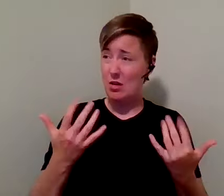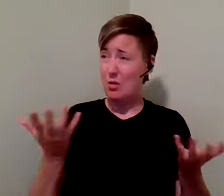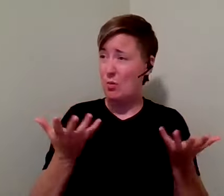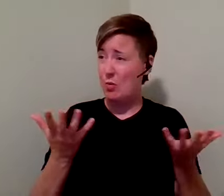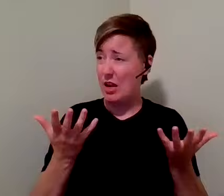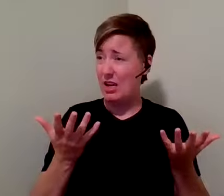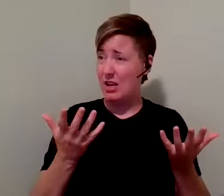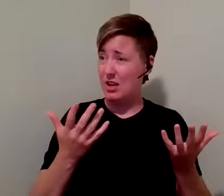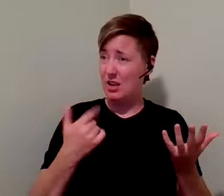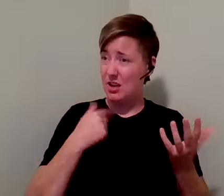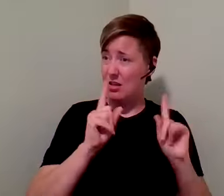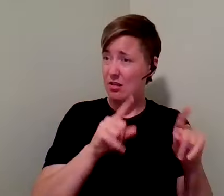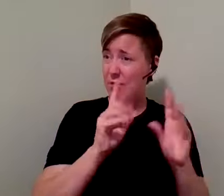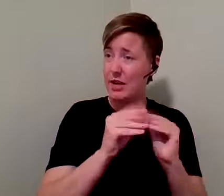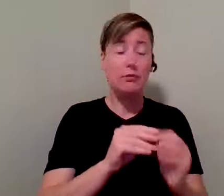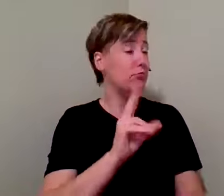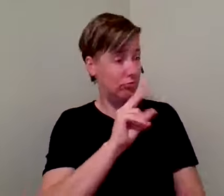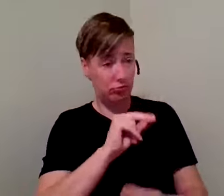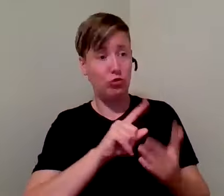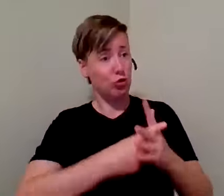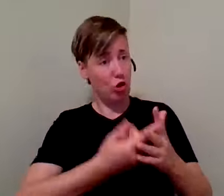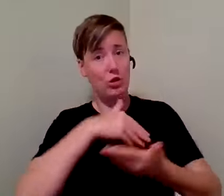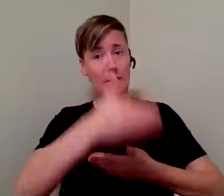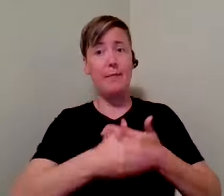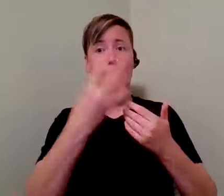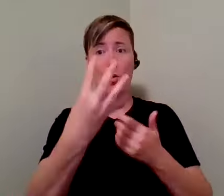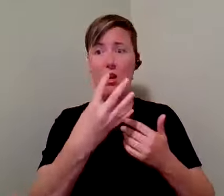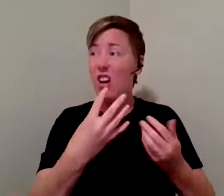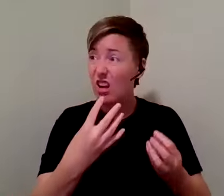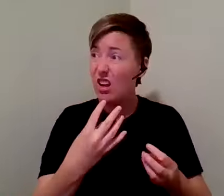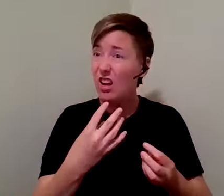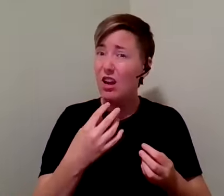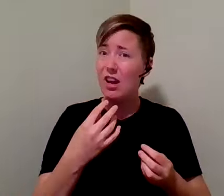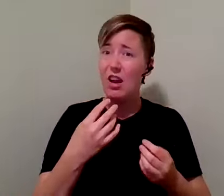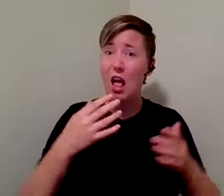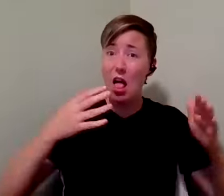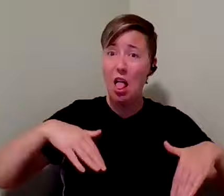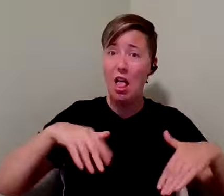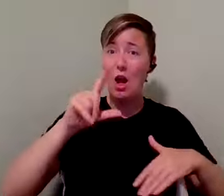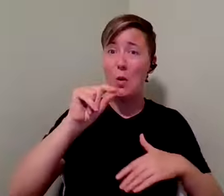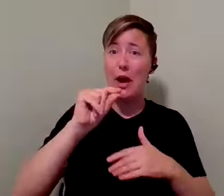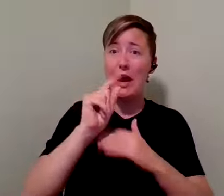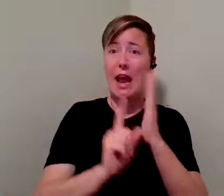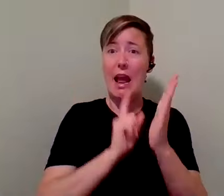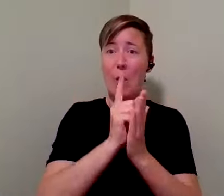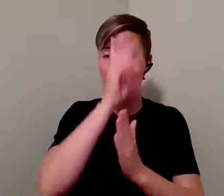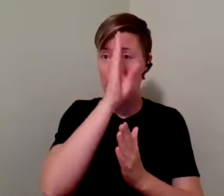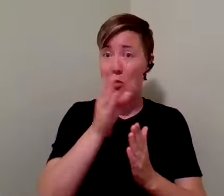last drink on the 22nd, probably at 11 o'clock at night. And I'm talking to this guy the next day at 9 o'clock in the evening. And we